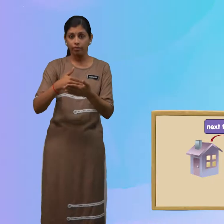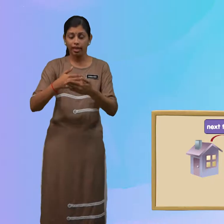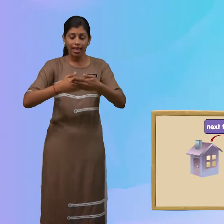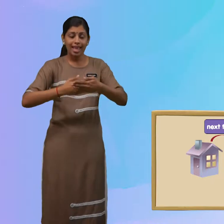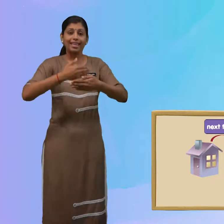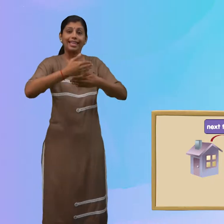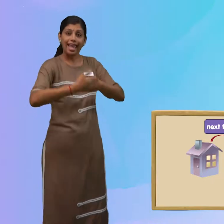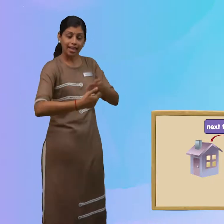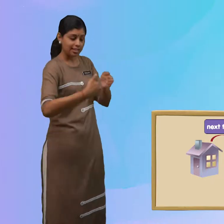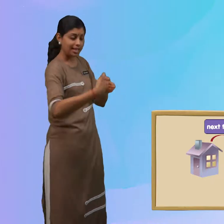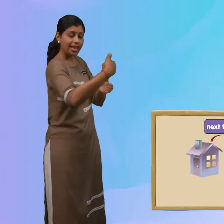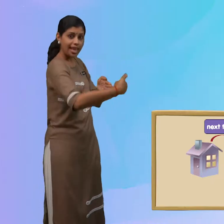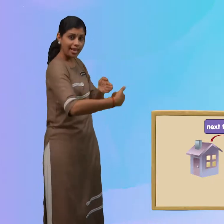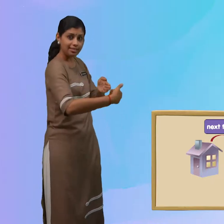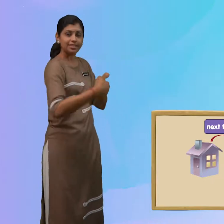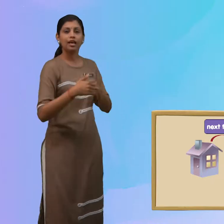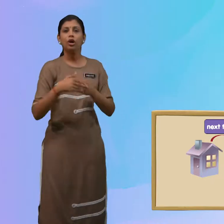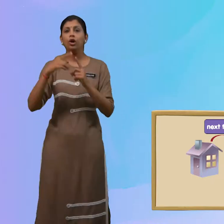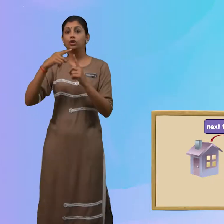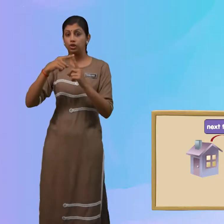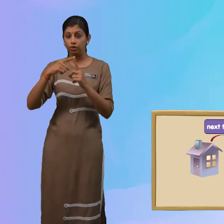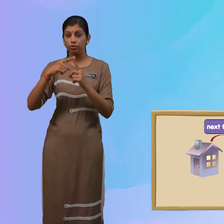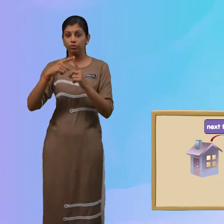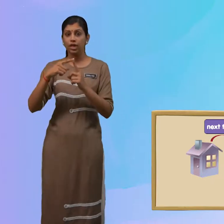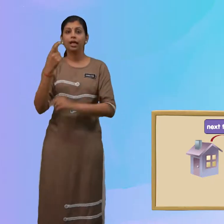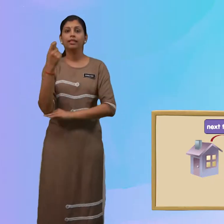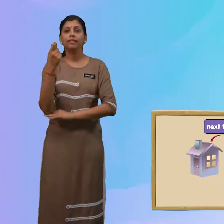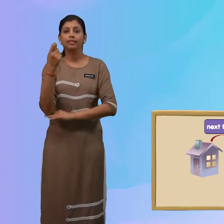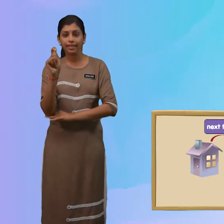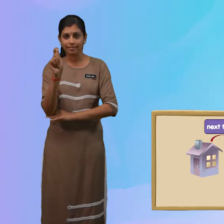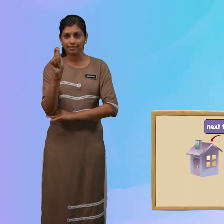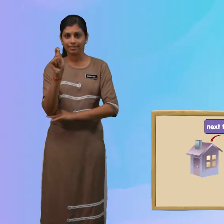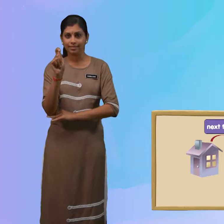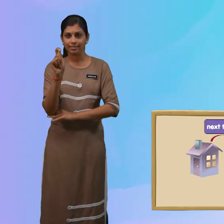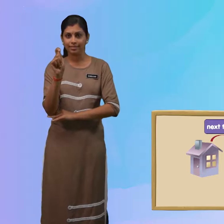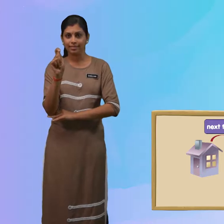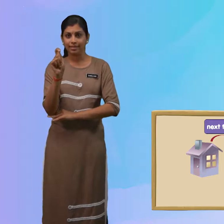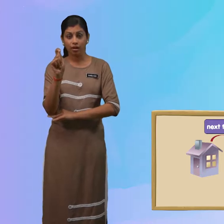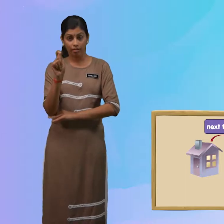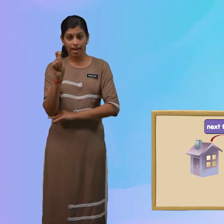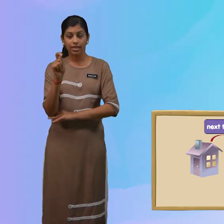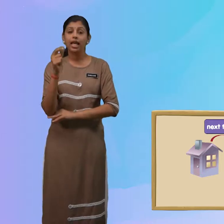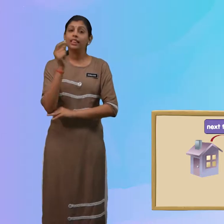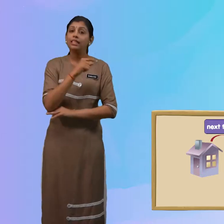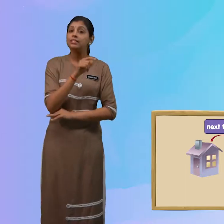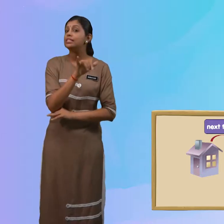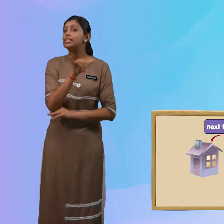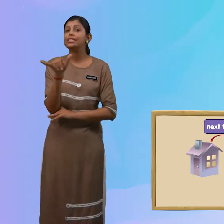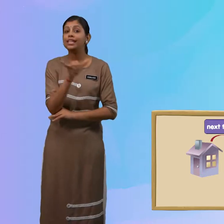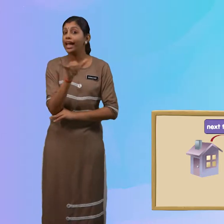okay? Next, to the. Alright? This is the